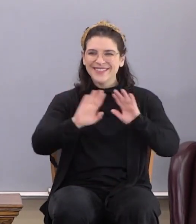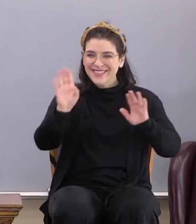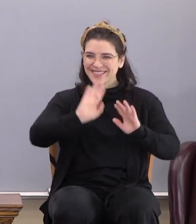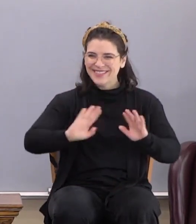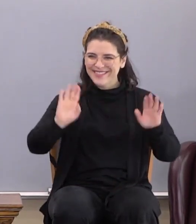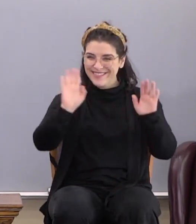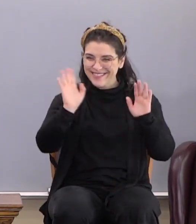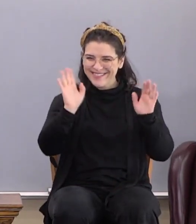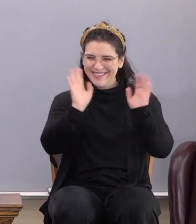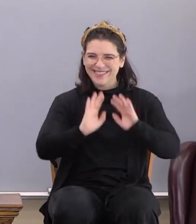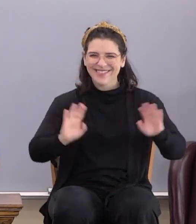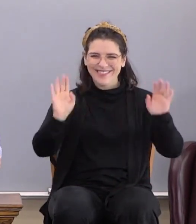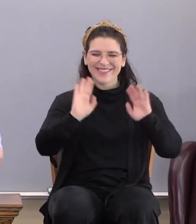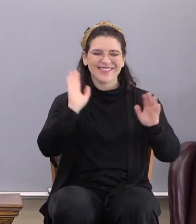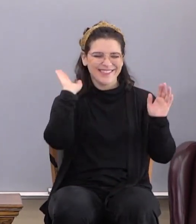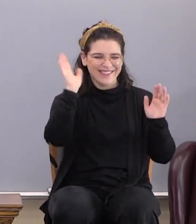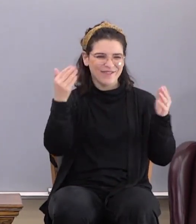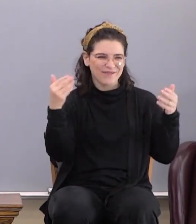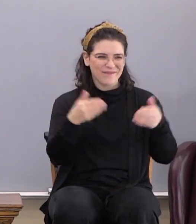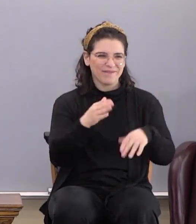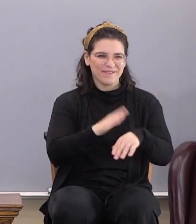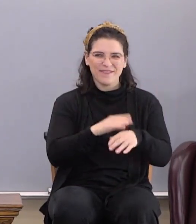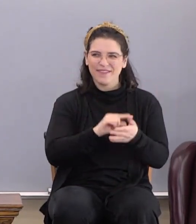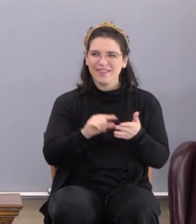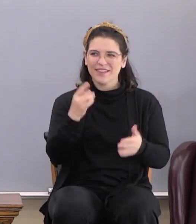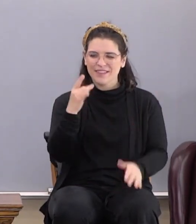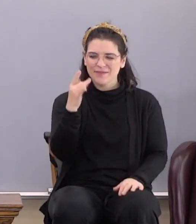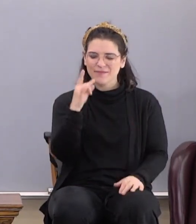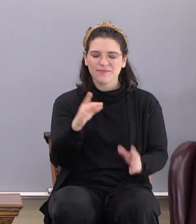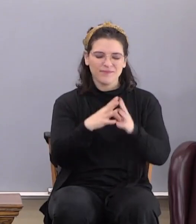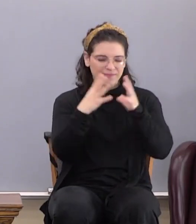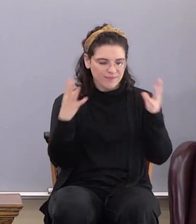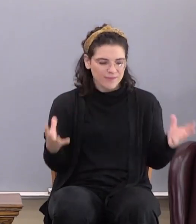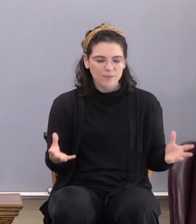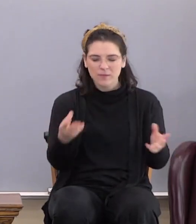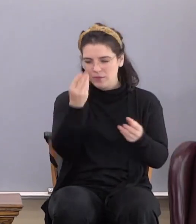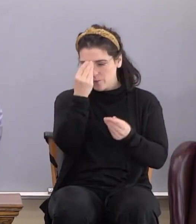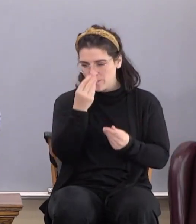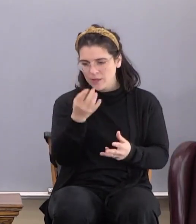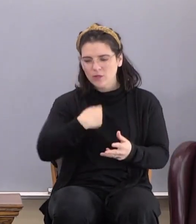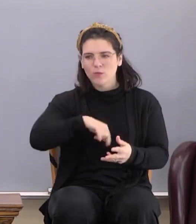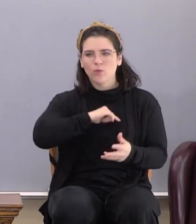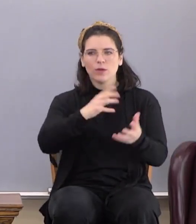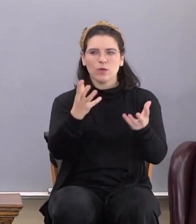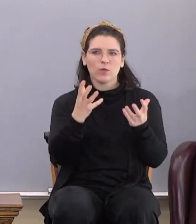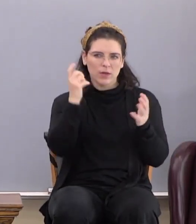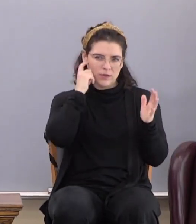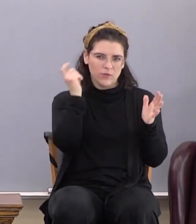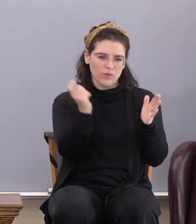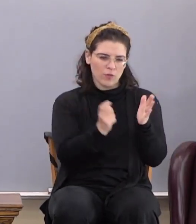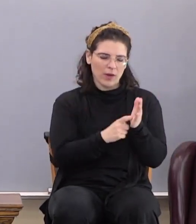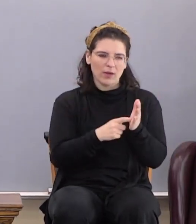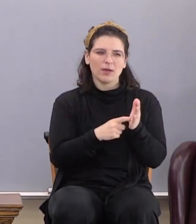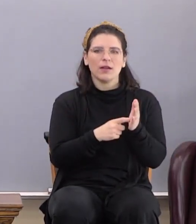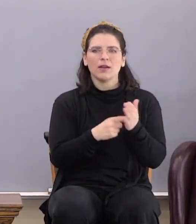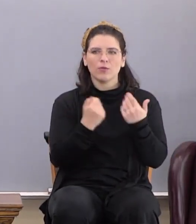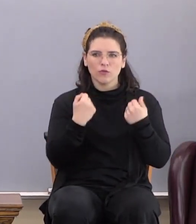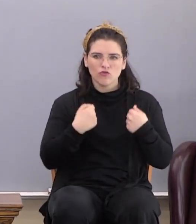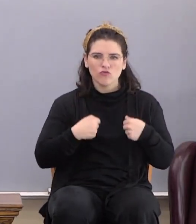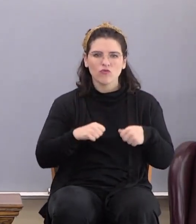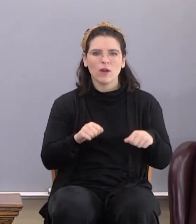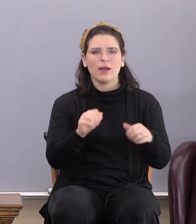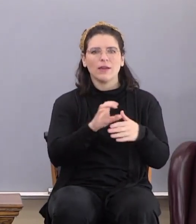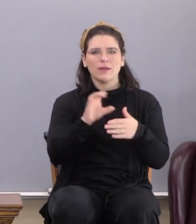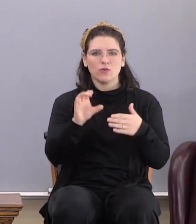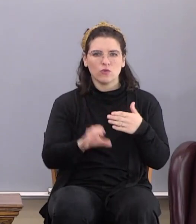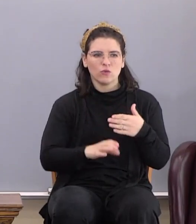verse 18. There's just so much material that really we want to recognize, okay, as we are trying to